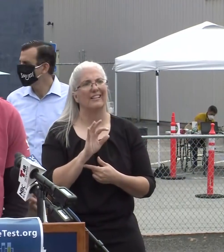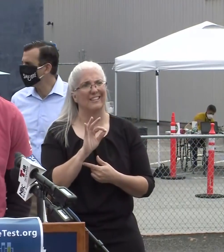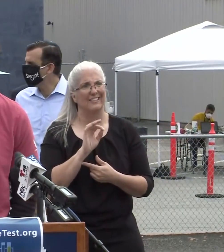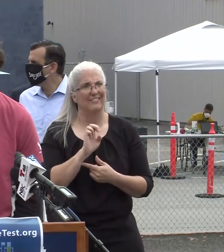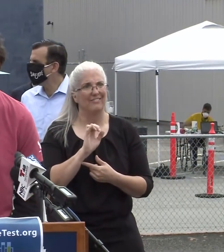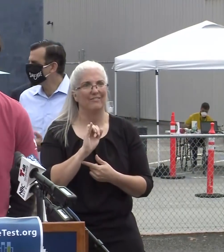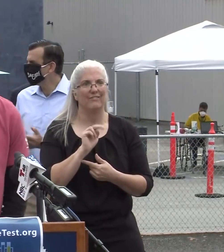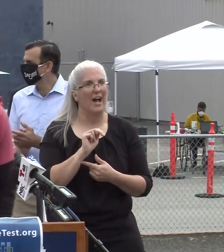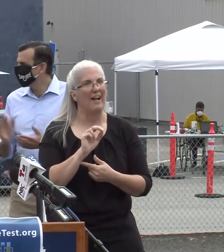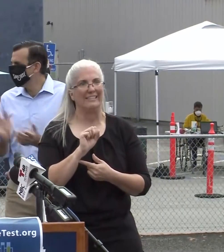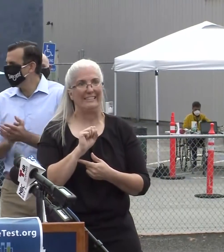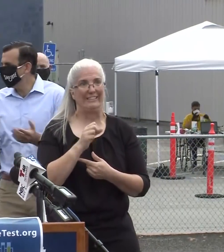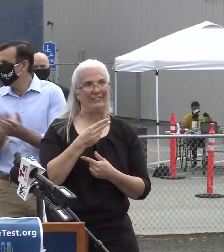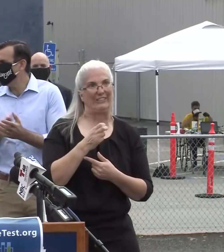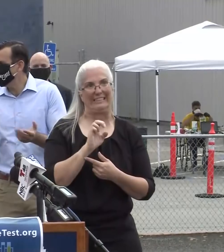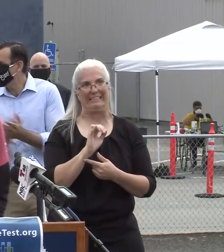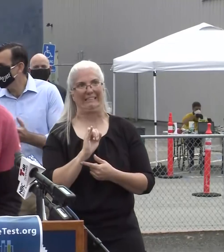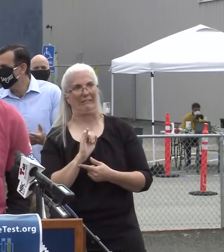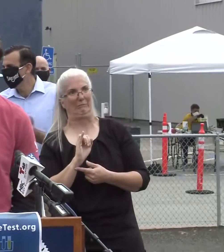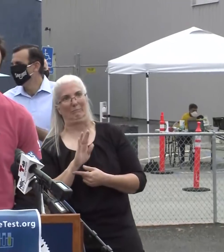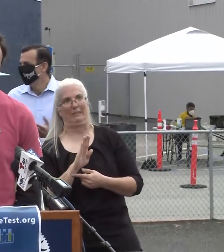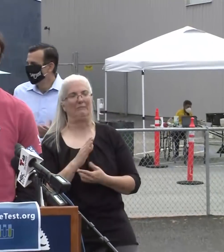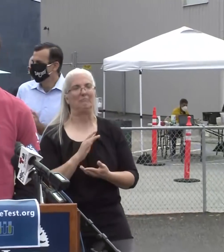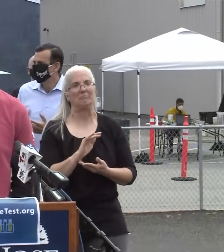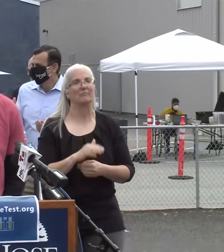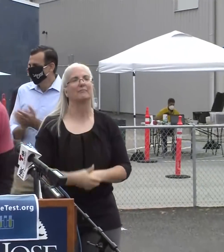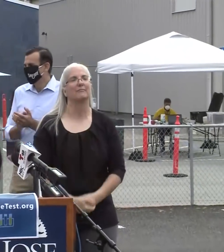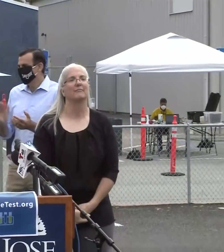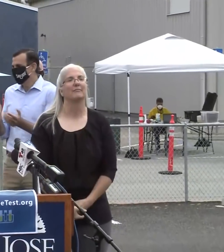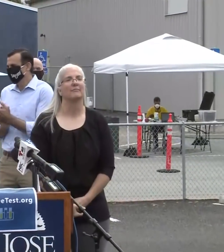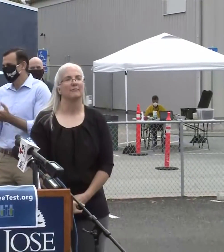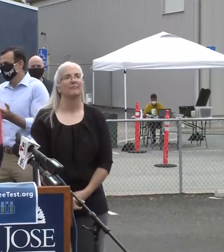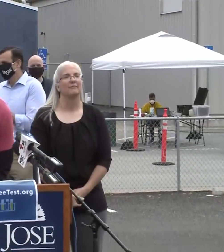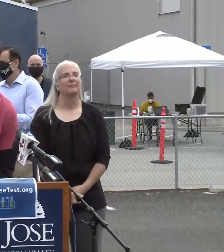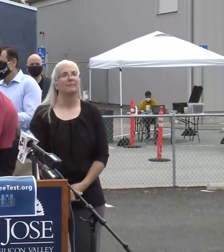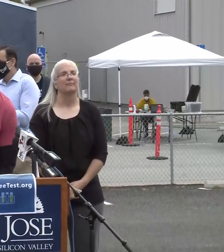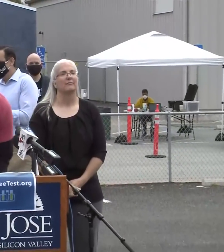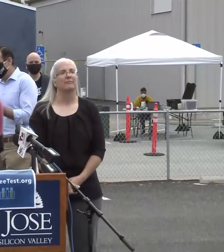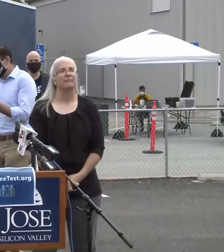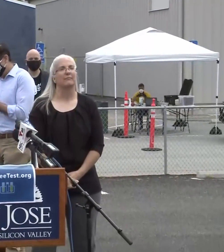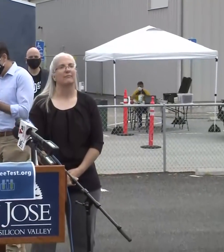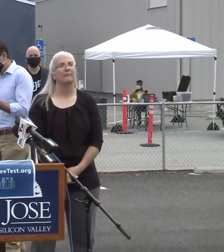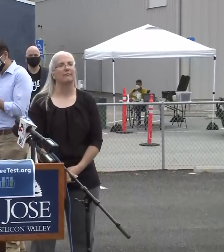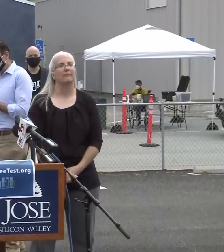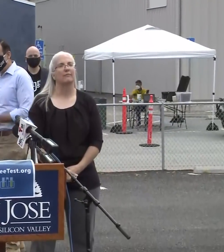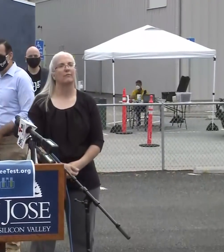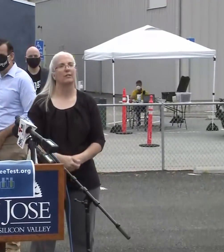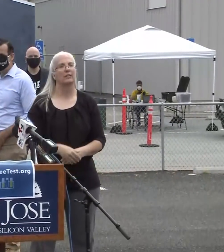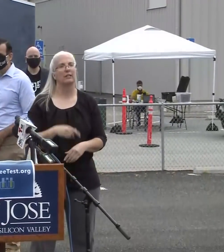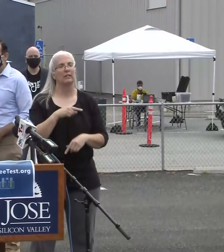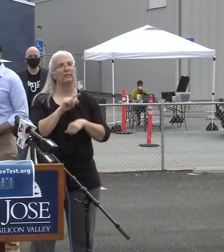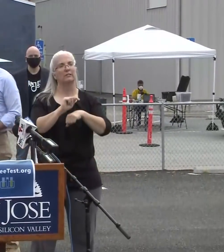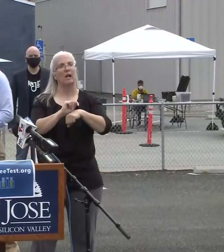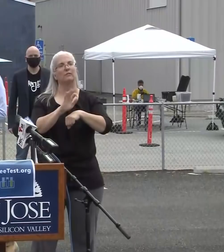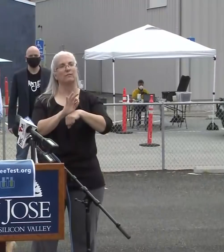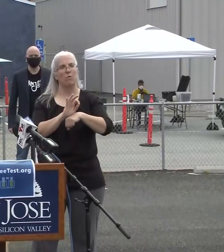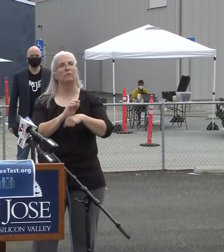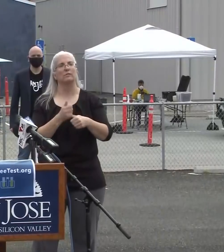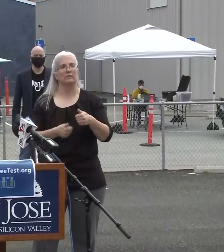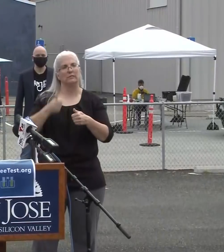Fensterscheib, the Director of Santa Clara County's Testing Task Force. Thank you very much. Thank